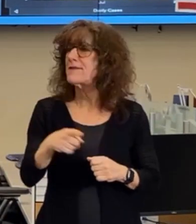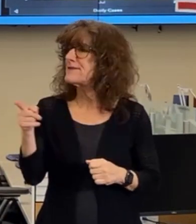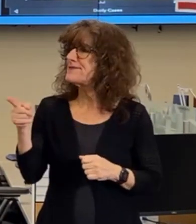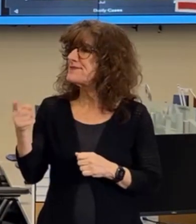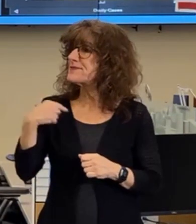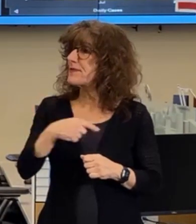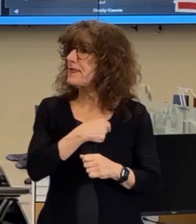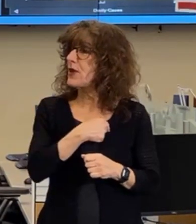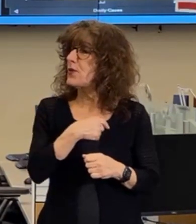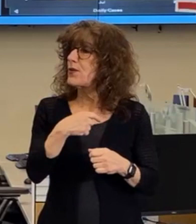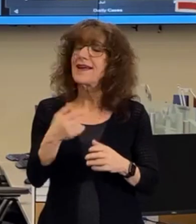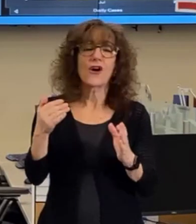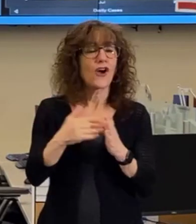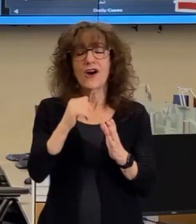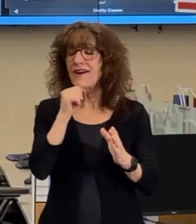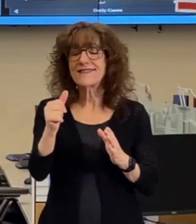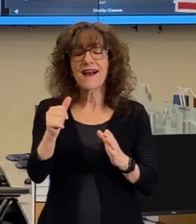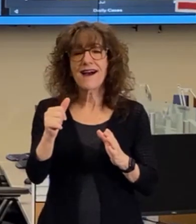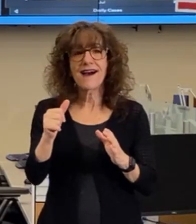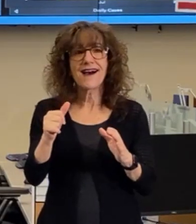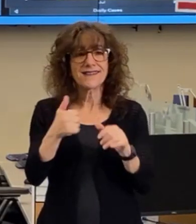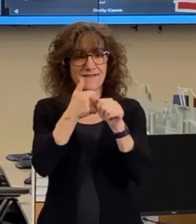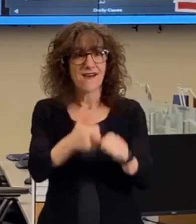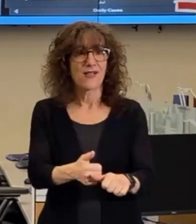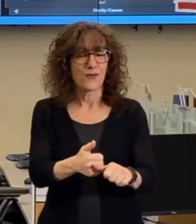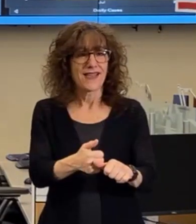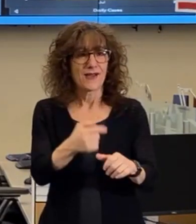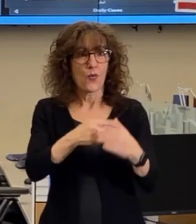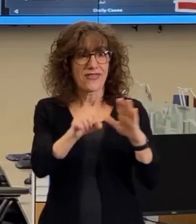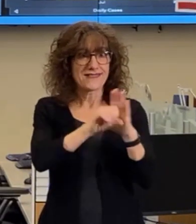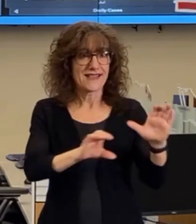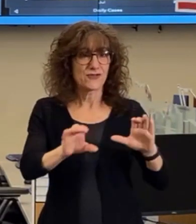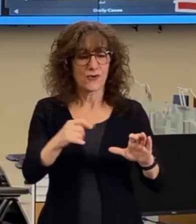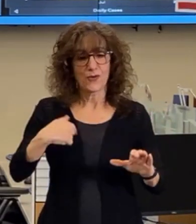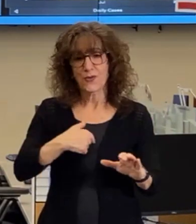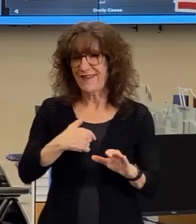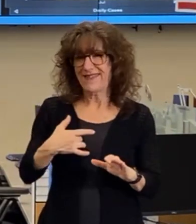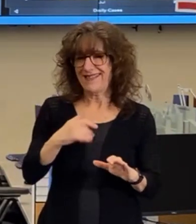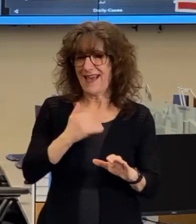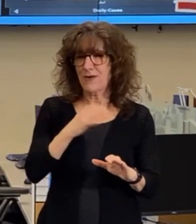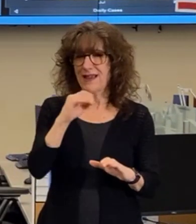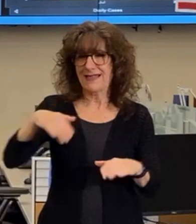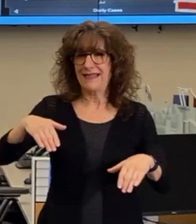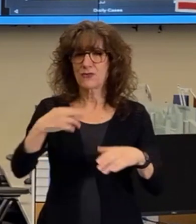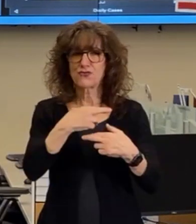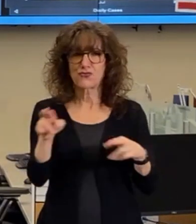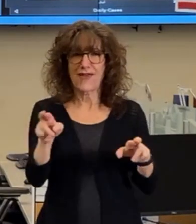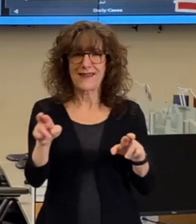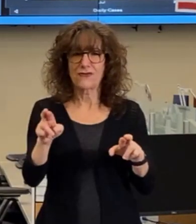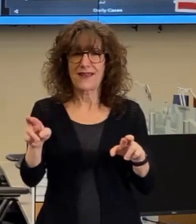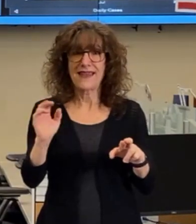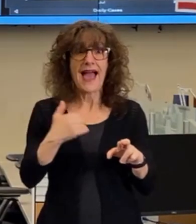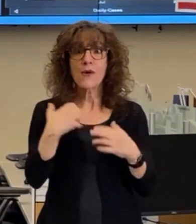So we're making, again, we're not going as far as the state has gone. We don't believe that our county is ready to do that. Our information,